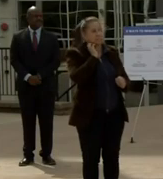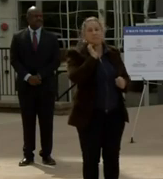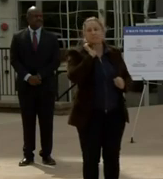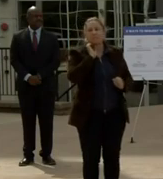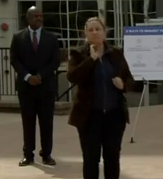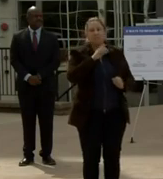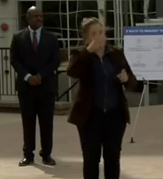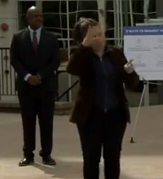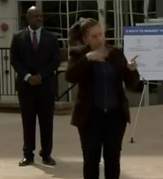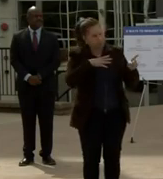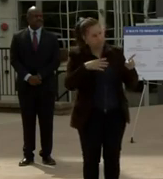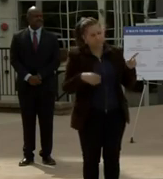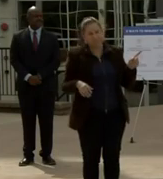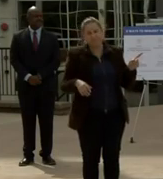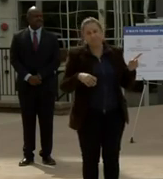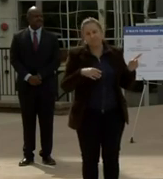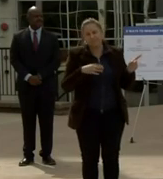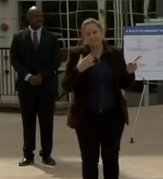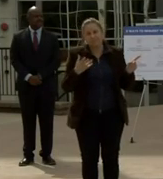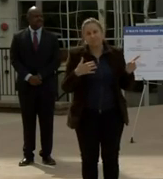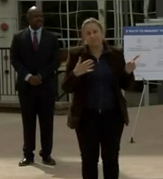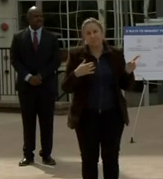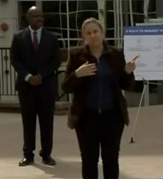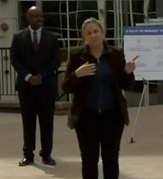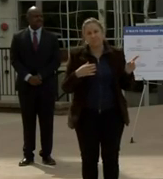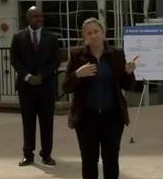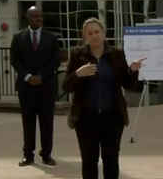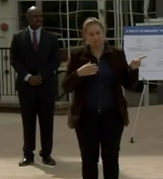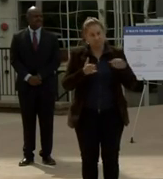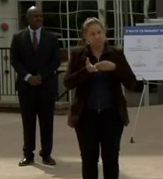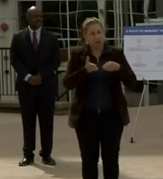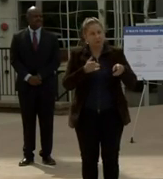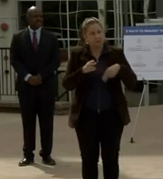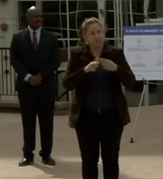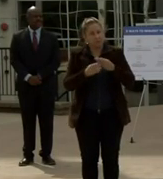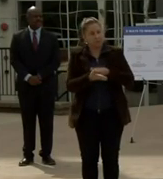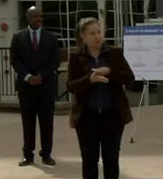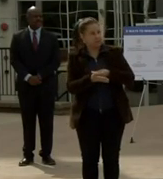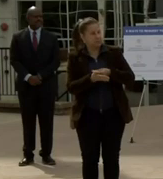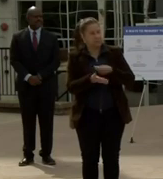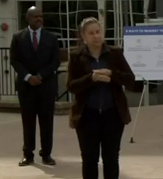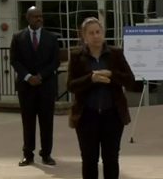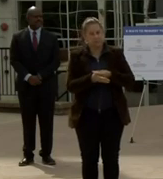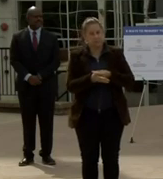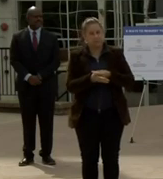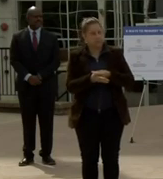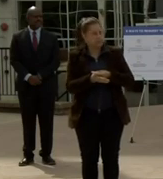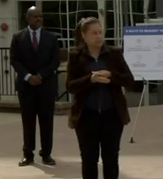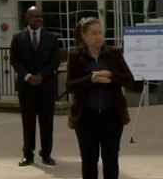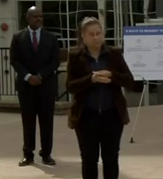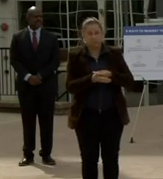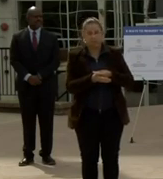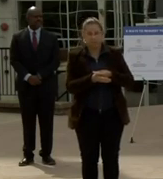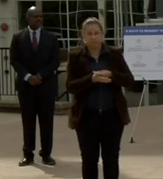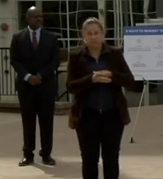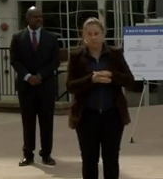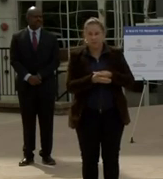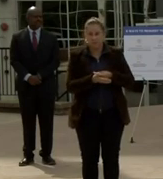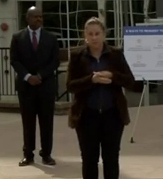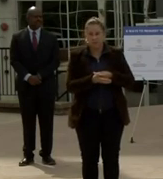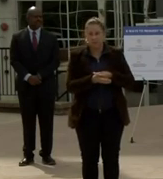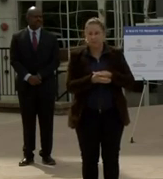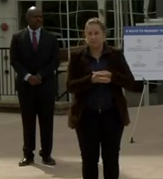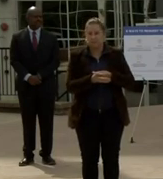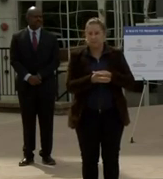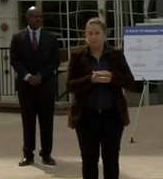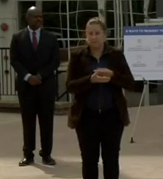Mayor Bowser, you've been very candid about finances, stressing the finances. And I'm just wondering, are you at the point yet where you've